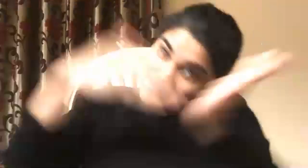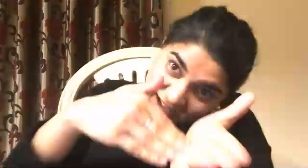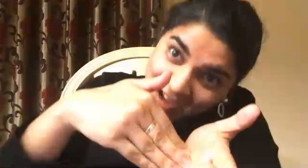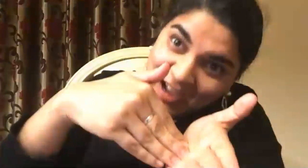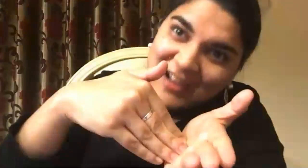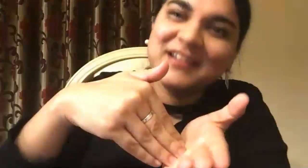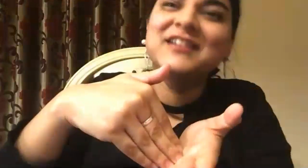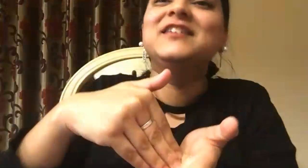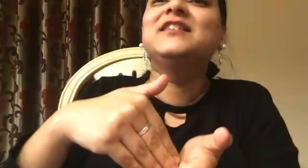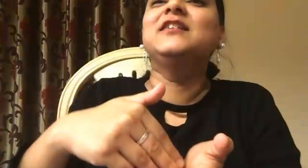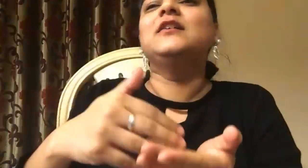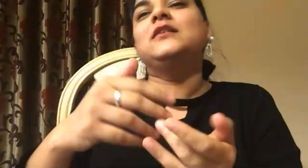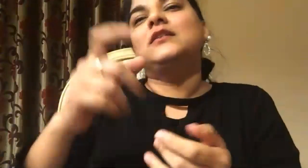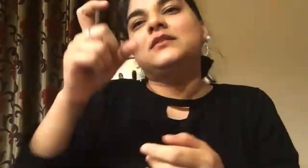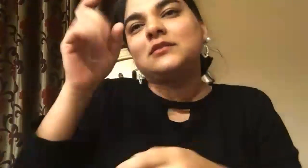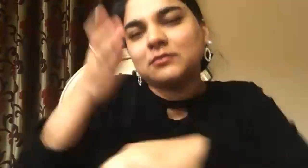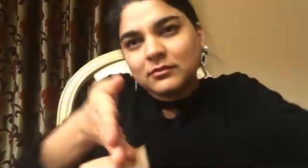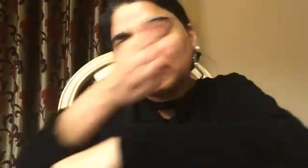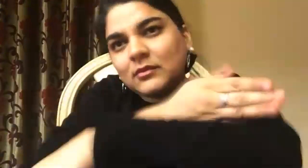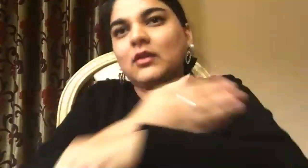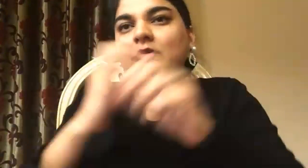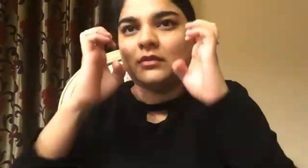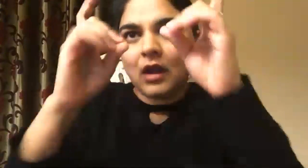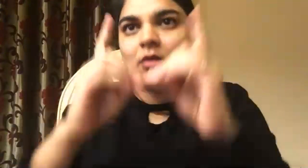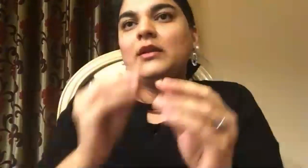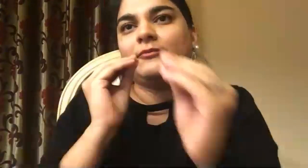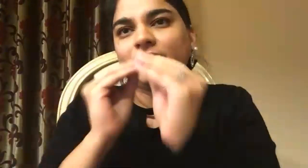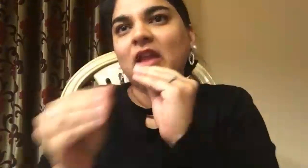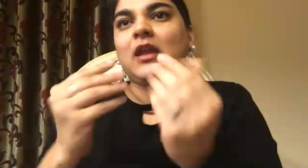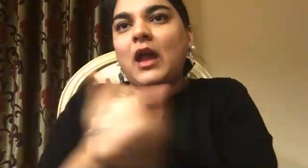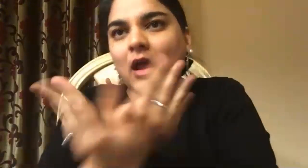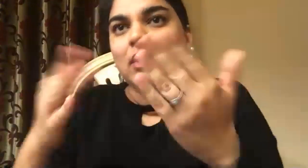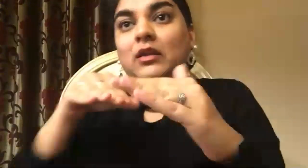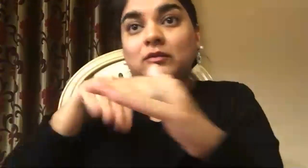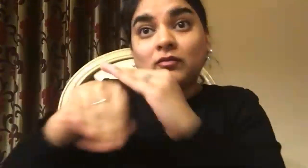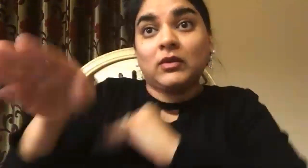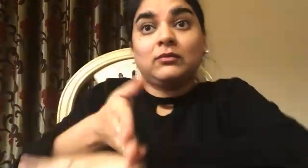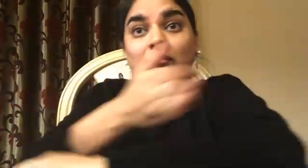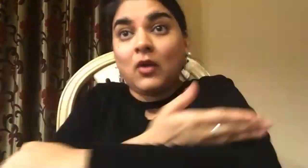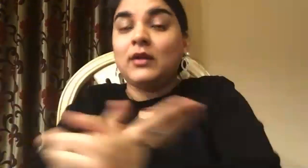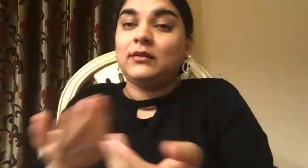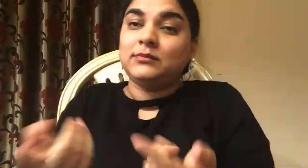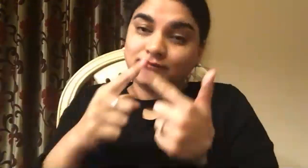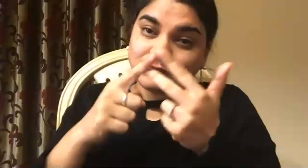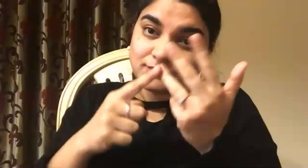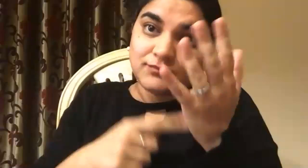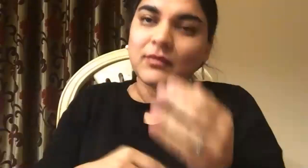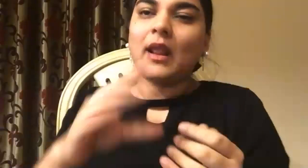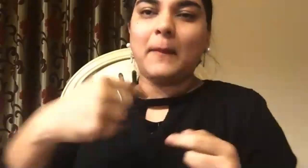continue, the accessibility and awareness can continue, but we have to start there first with education and accessibility. Both of these have